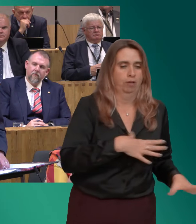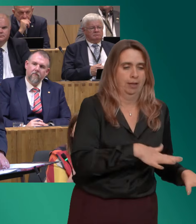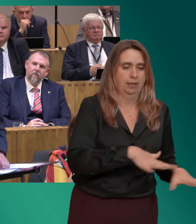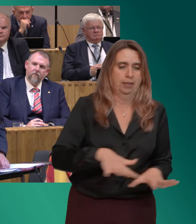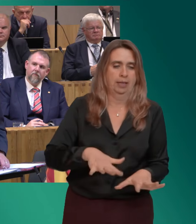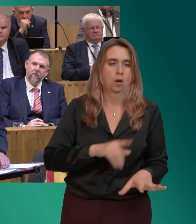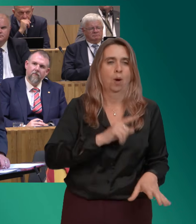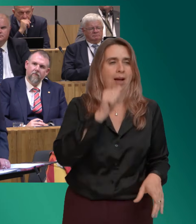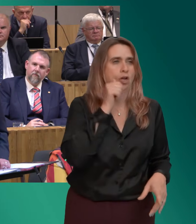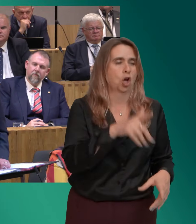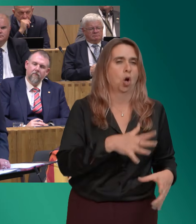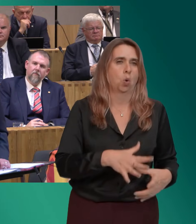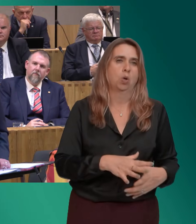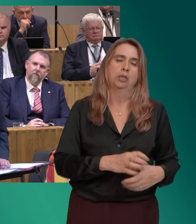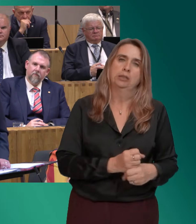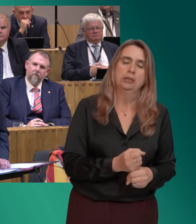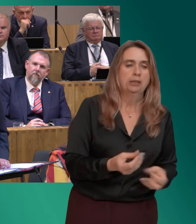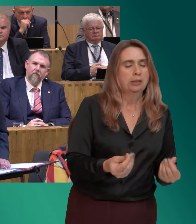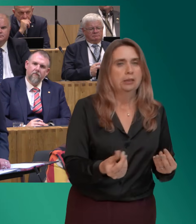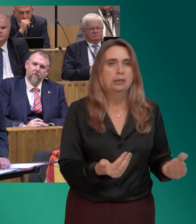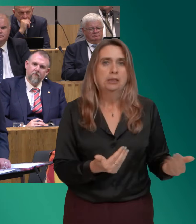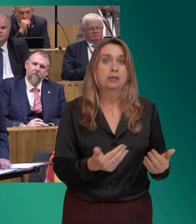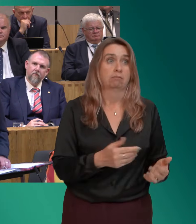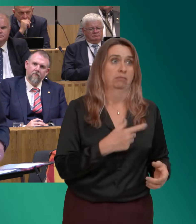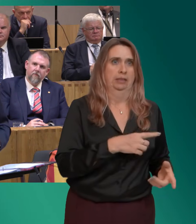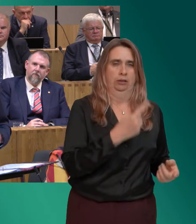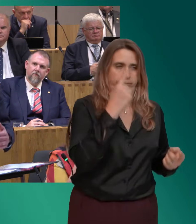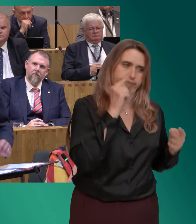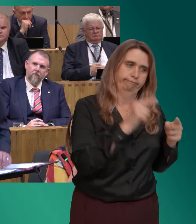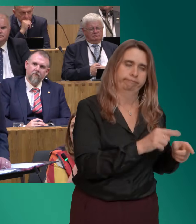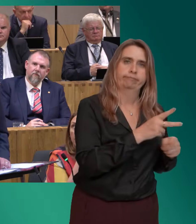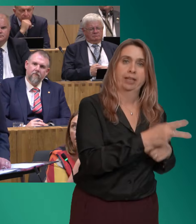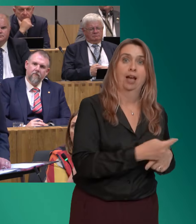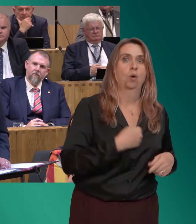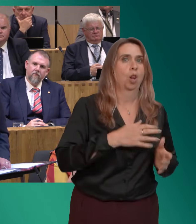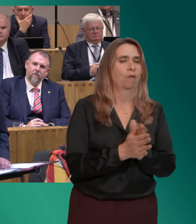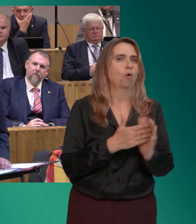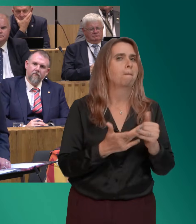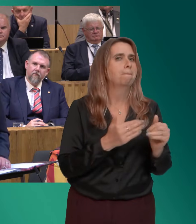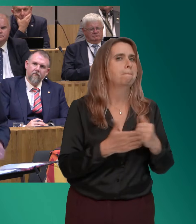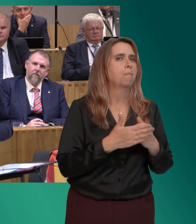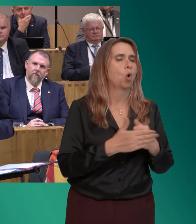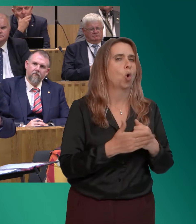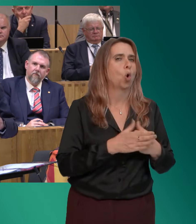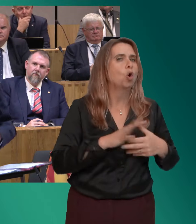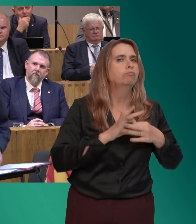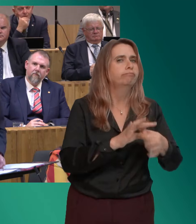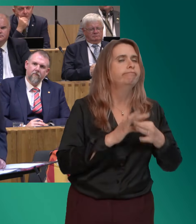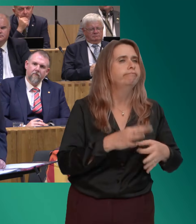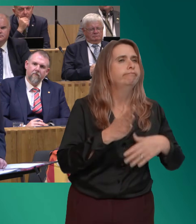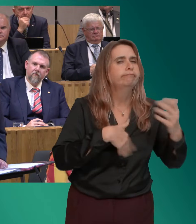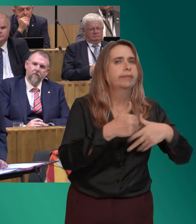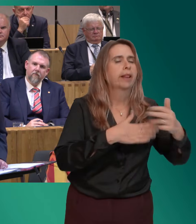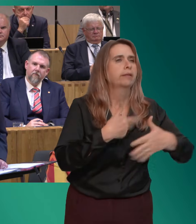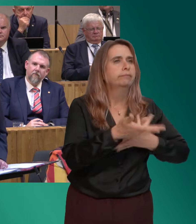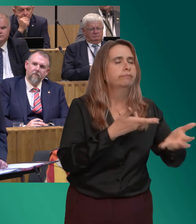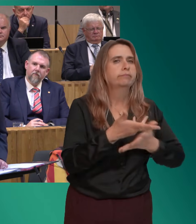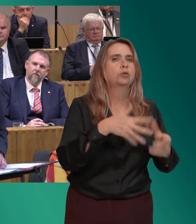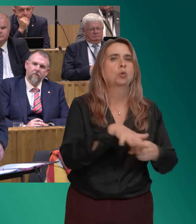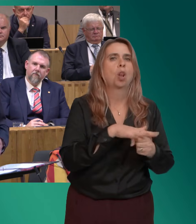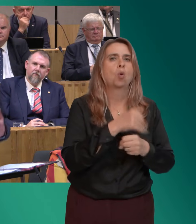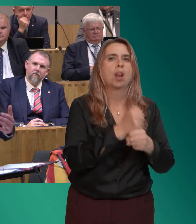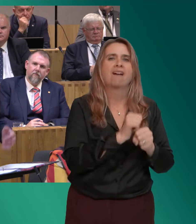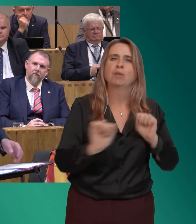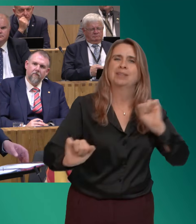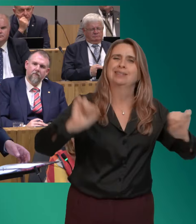they face on care, as with many other issues. We look forward to having those constructive relationships with local government leaders throughout